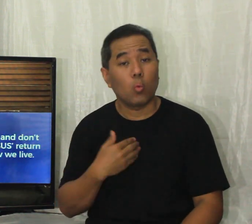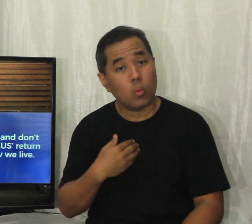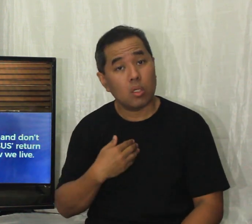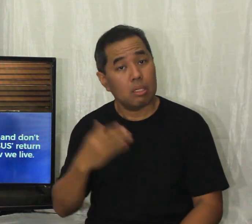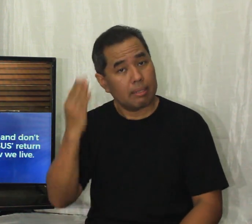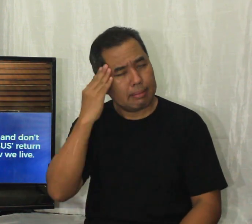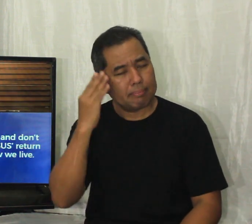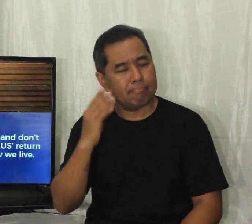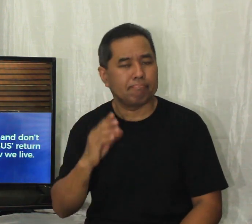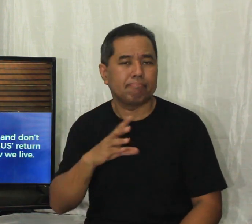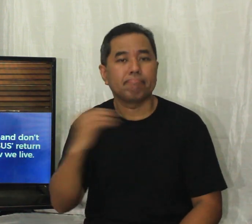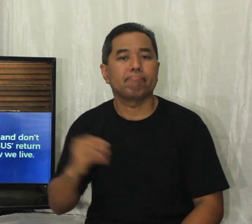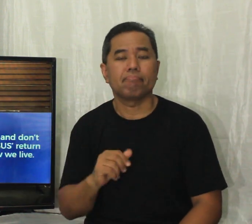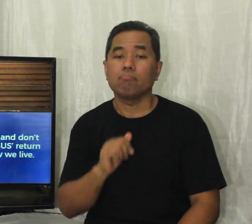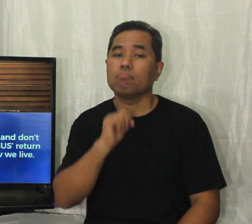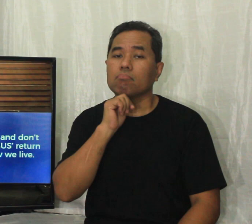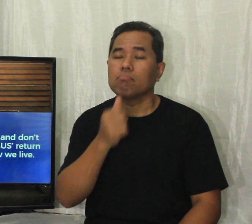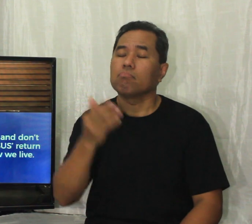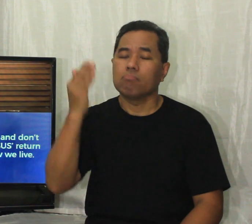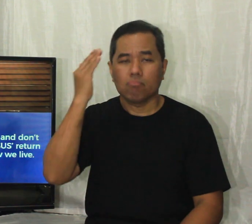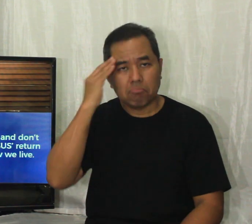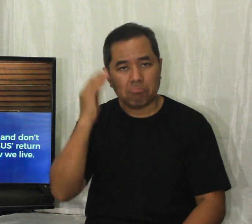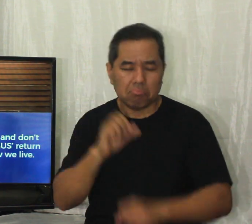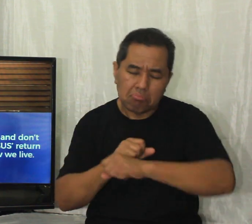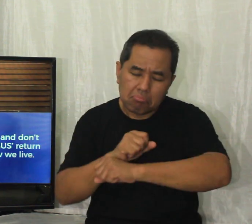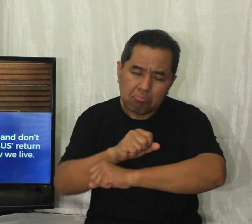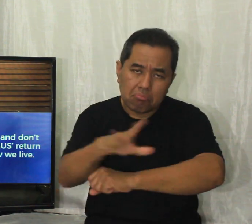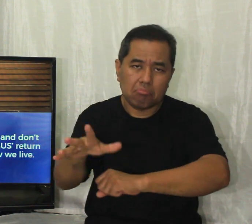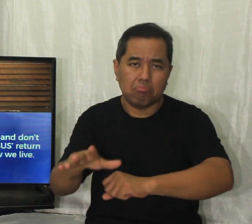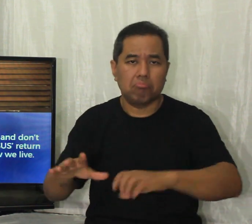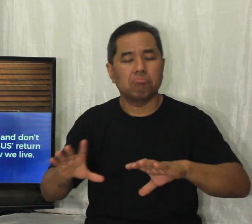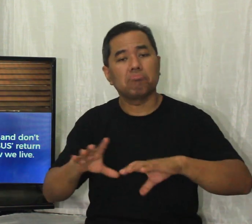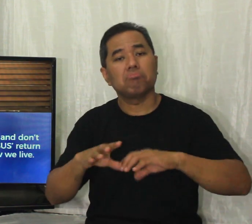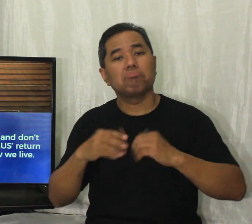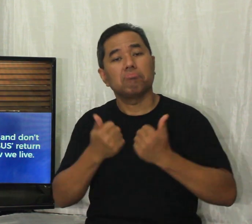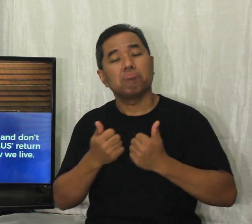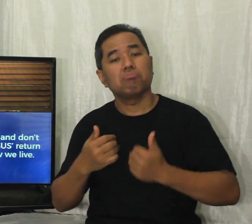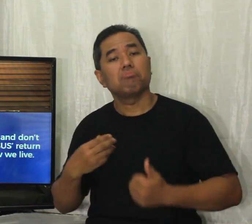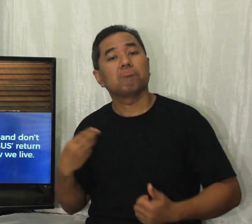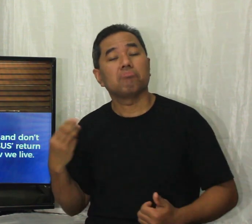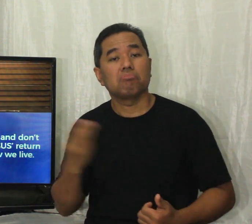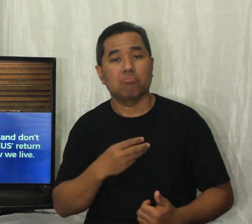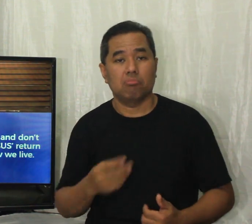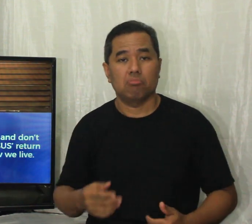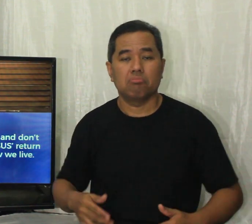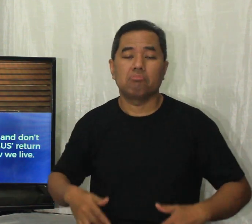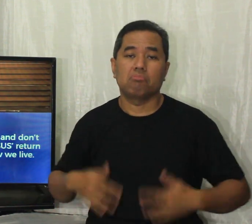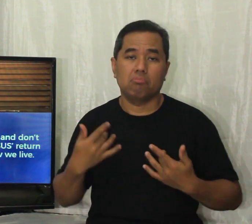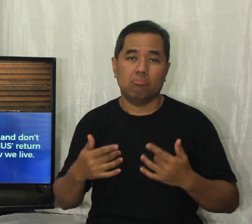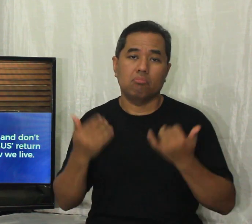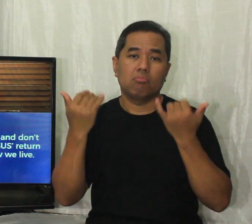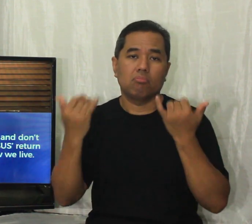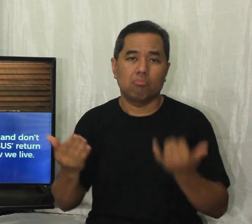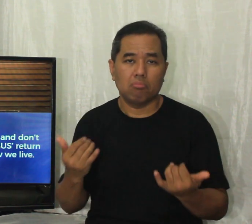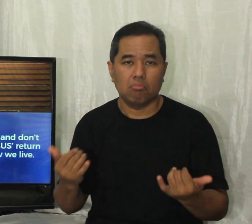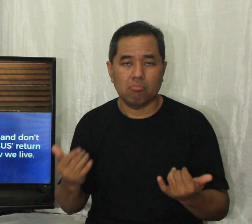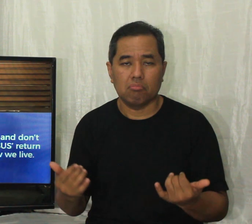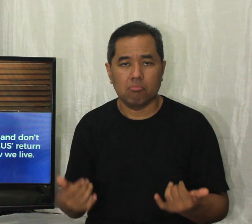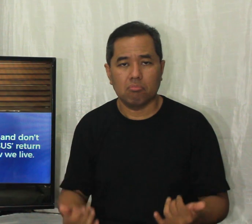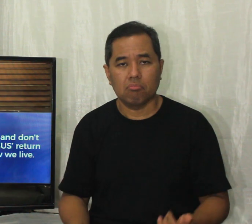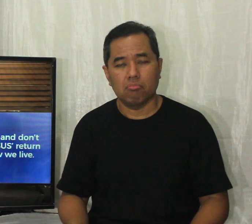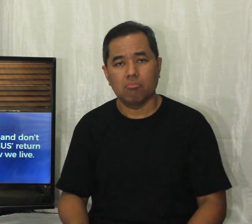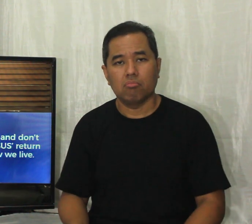influence and does influence how we live today. How is it influencing your life? This